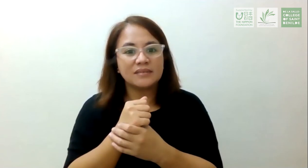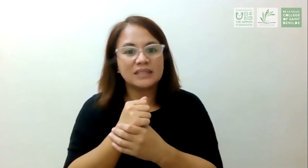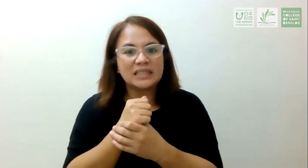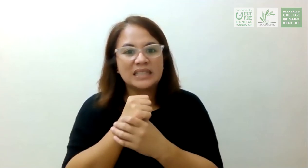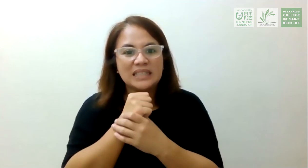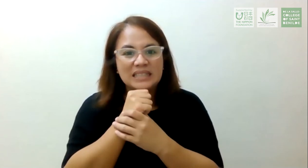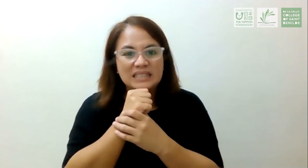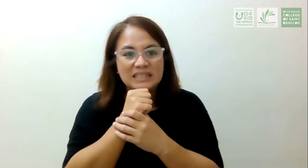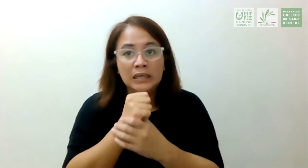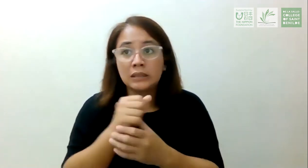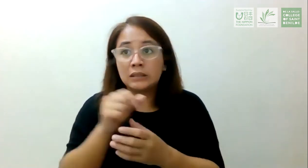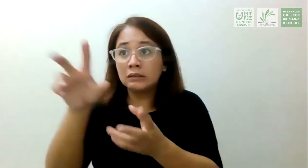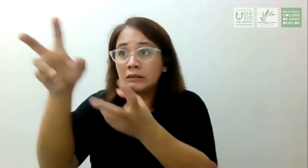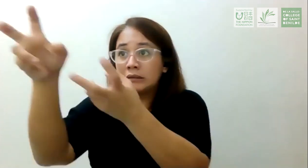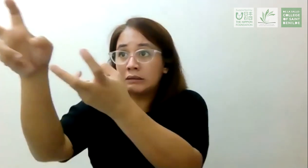the PowerPoint.